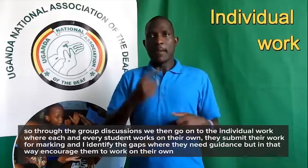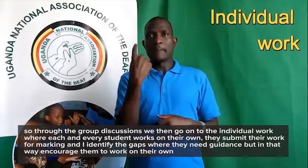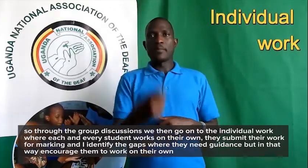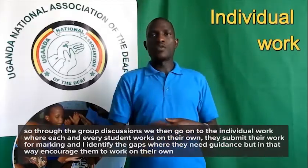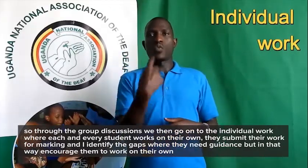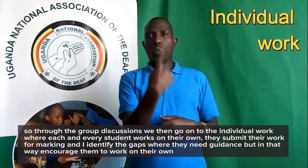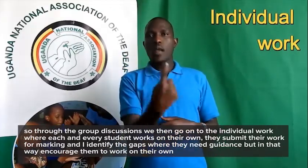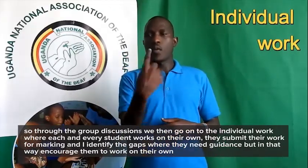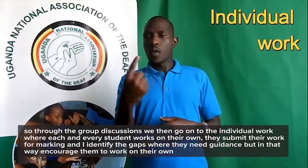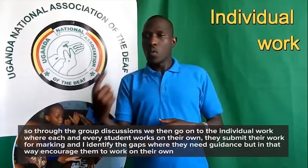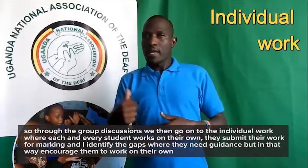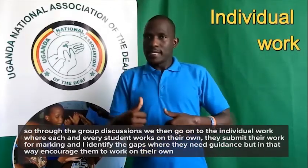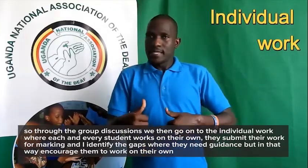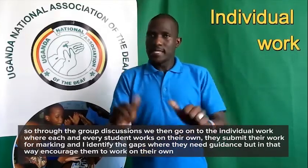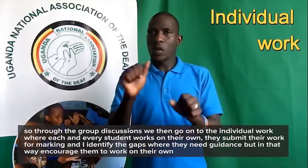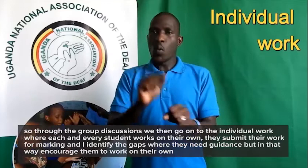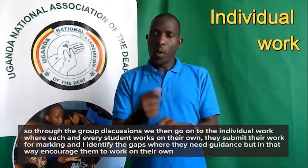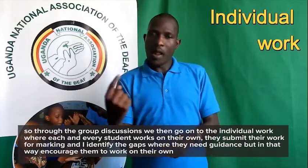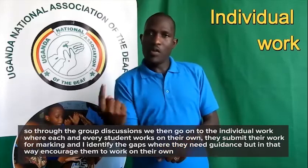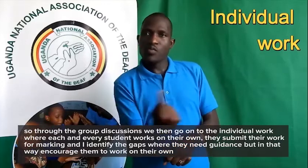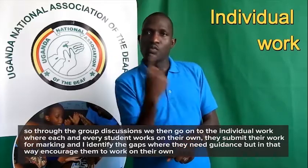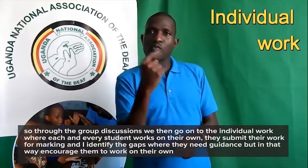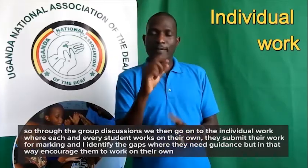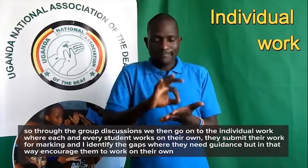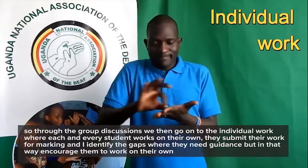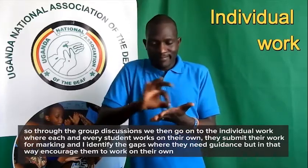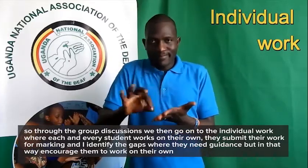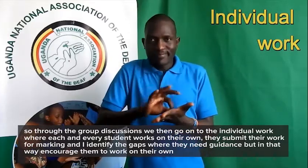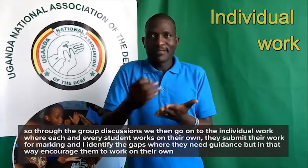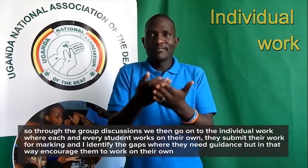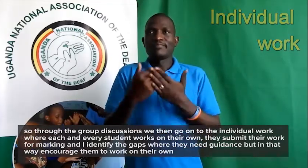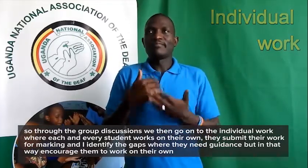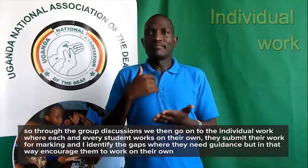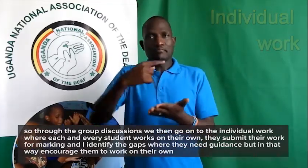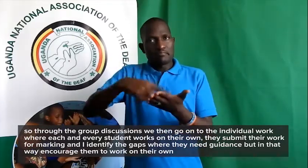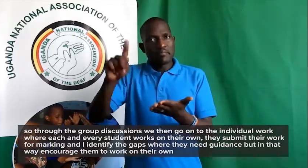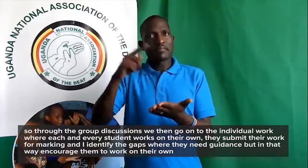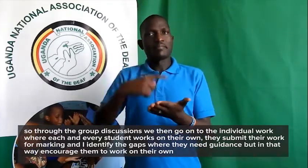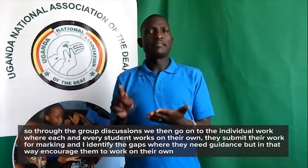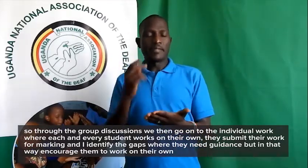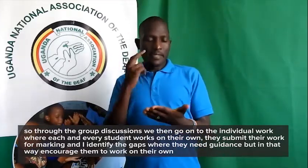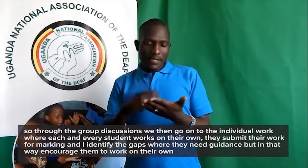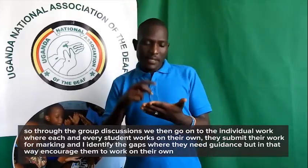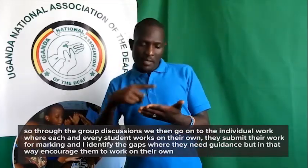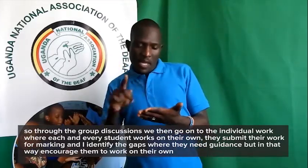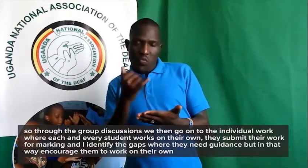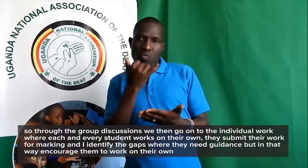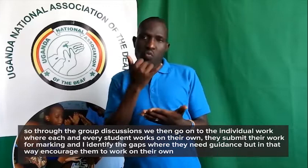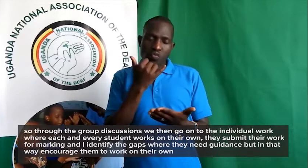student works on their own. They submit their work for marking, and I identify the gaps where they need